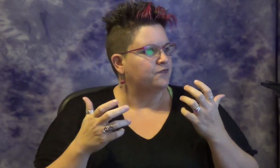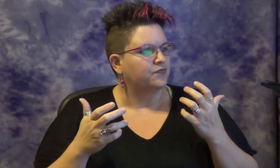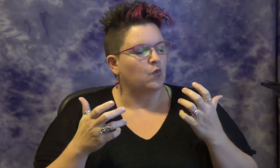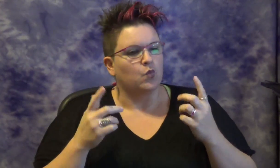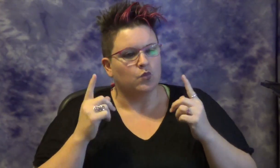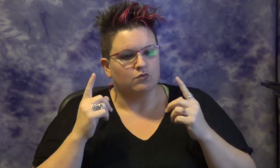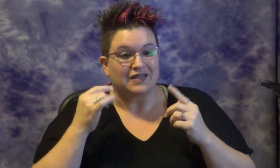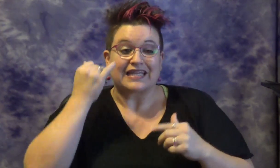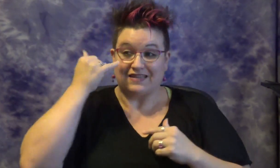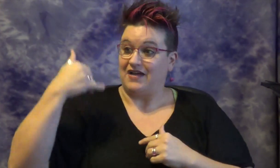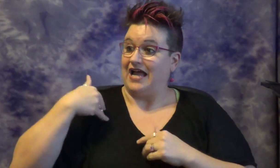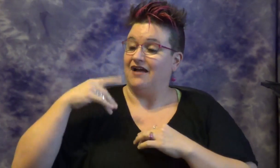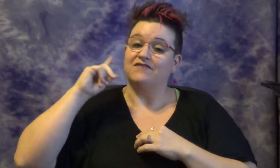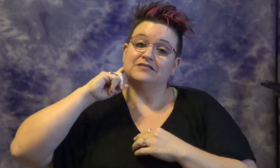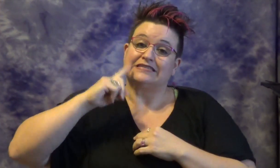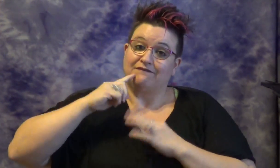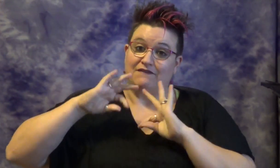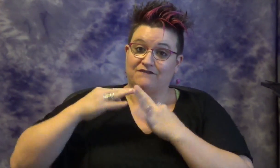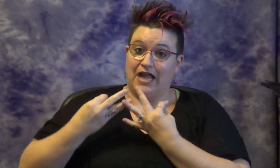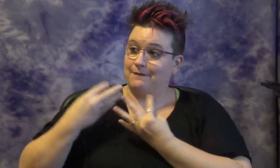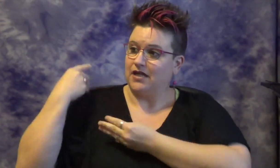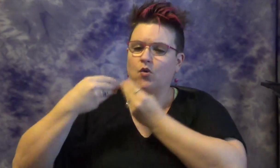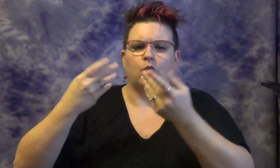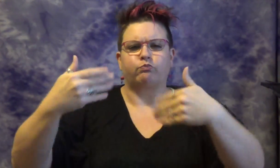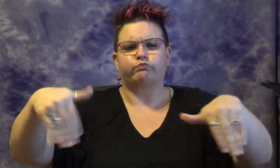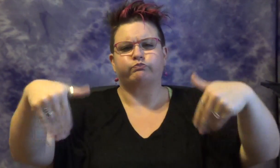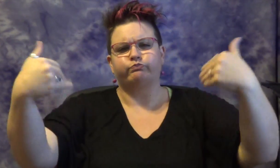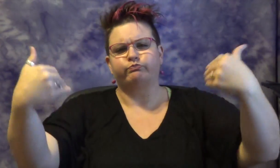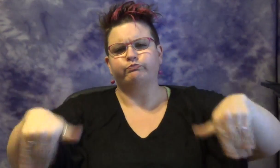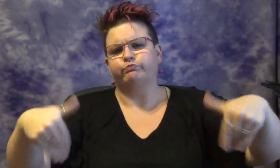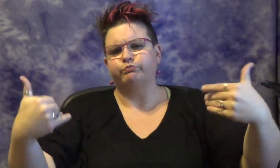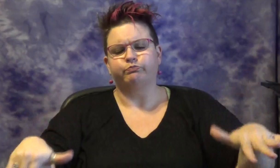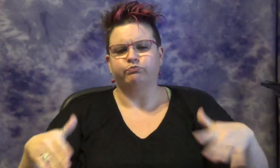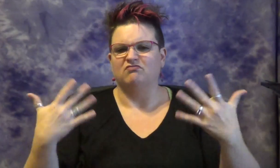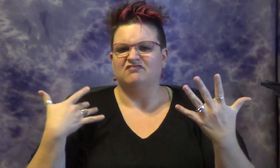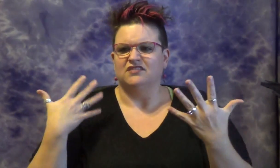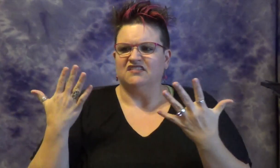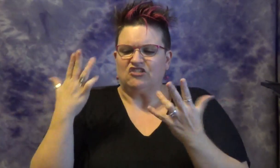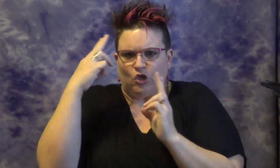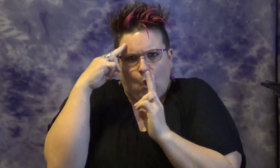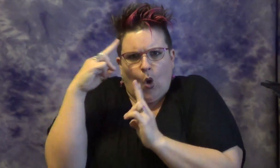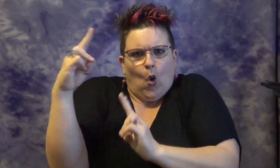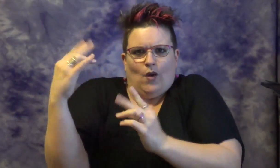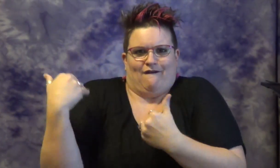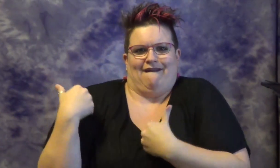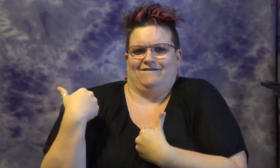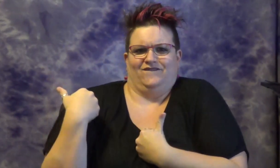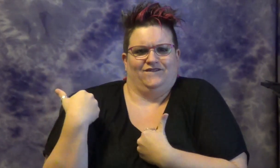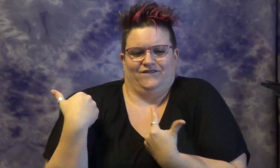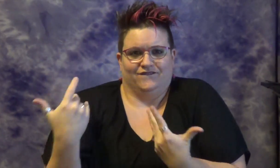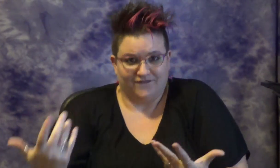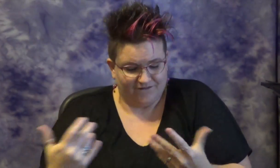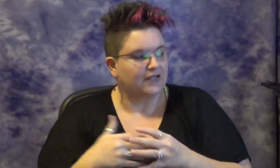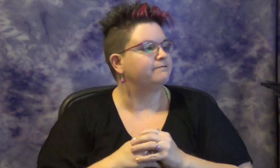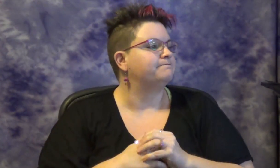those experiences that they have in life, especially if like you have a deaf family member. It's a huge honor to have